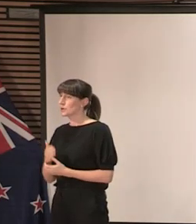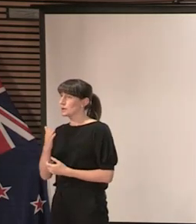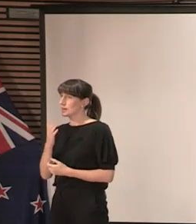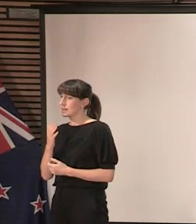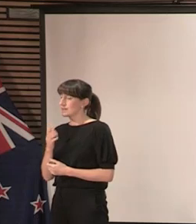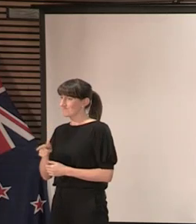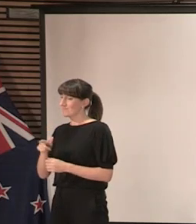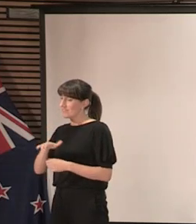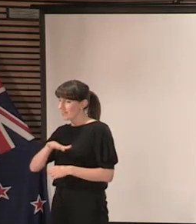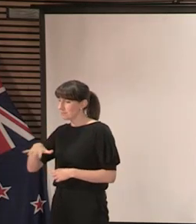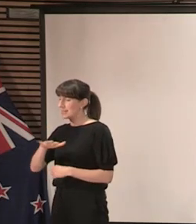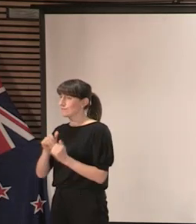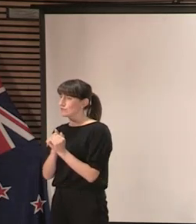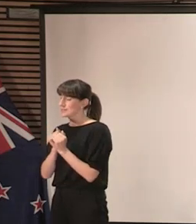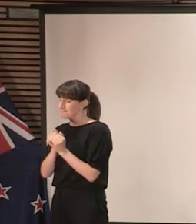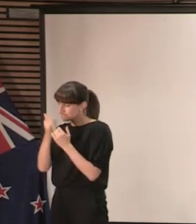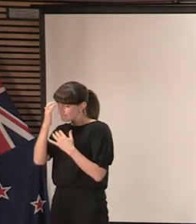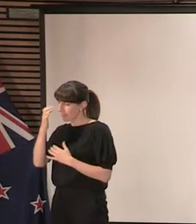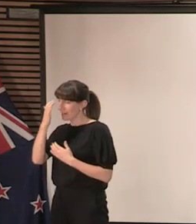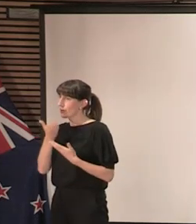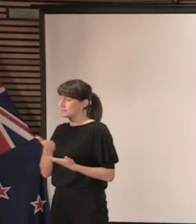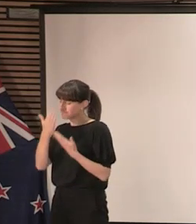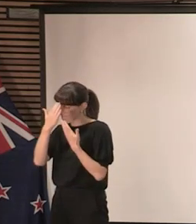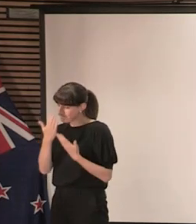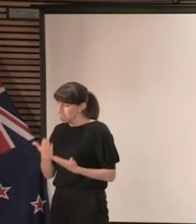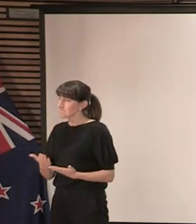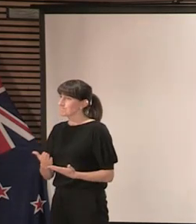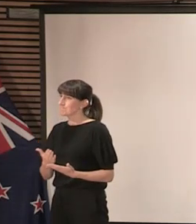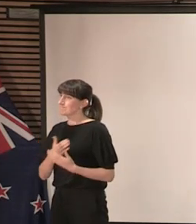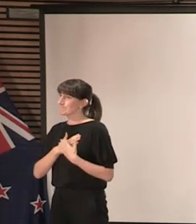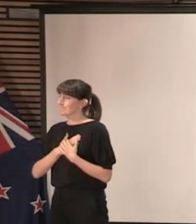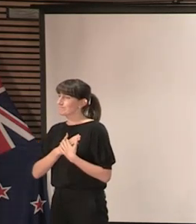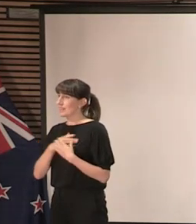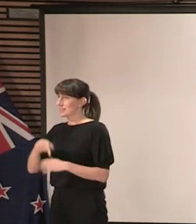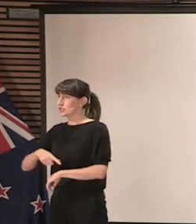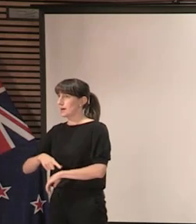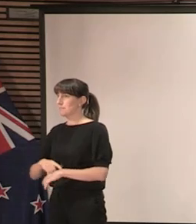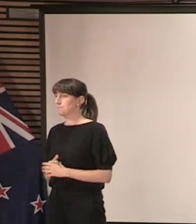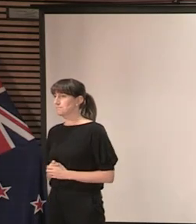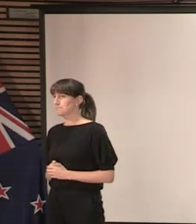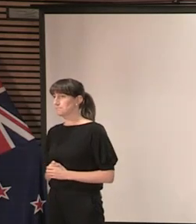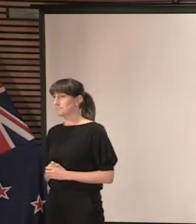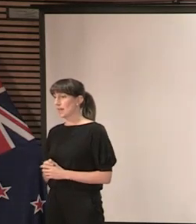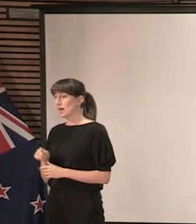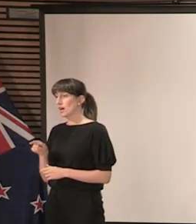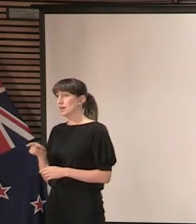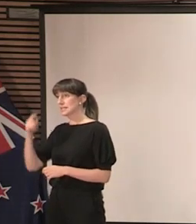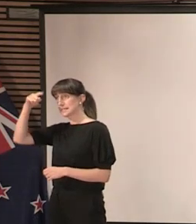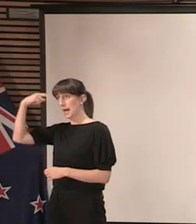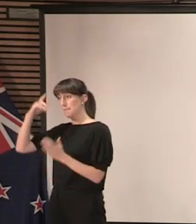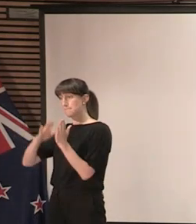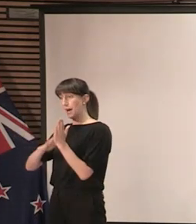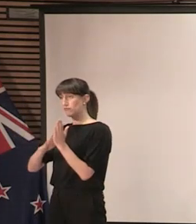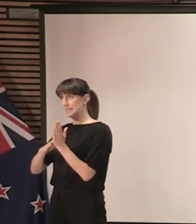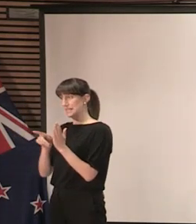this difficult time. Now, residents were transferred from St Margaret's as a number of staff were in precautionary